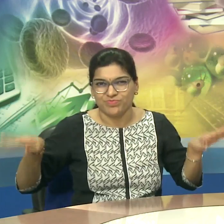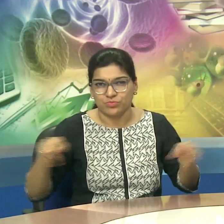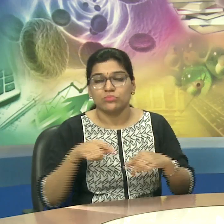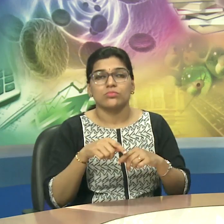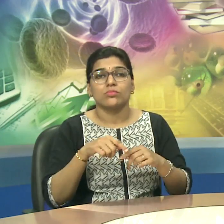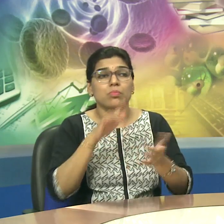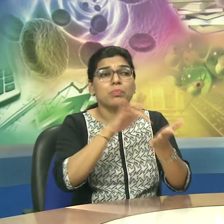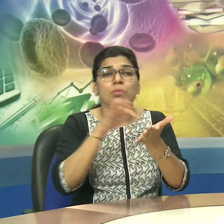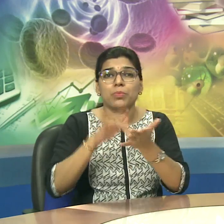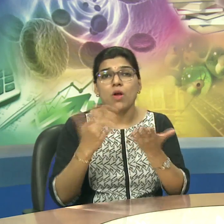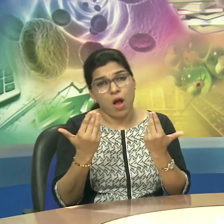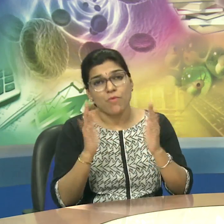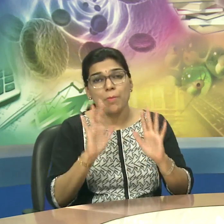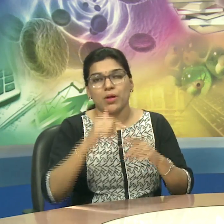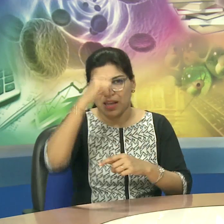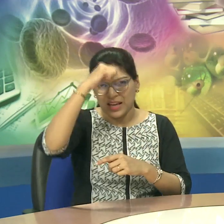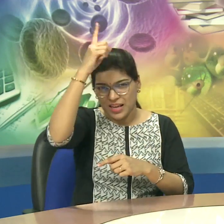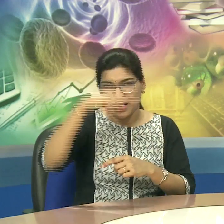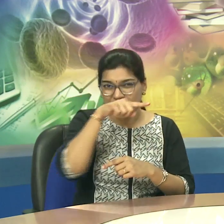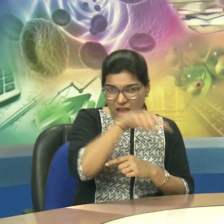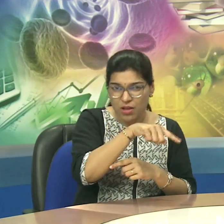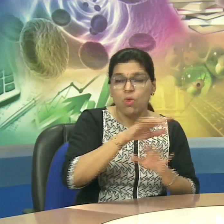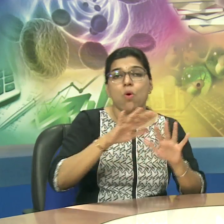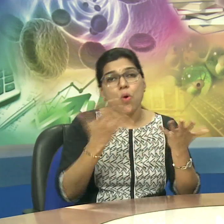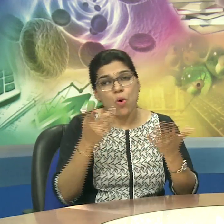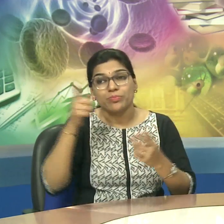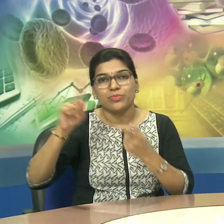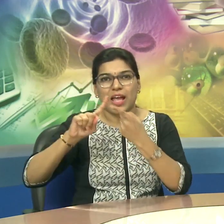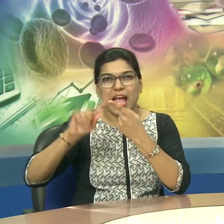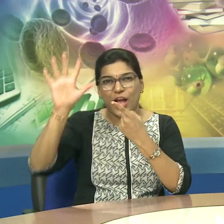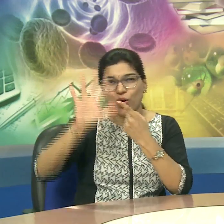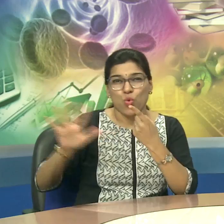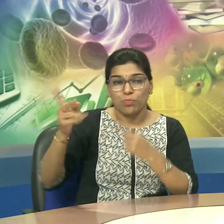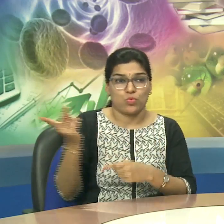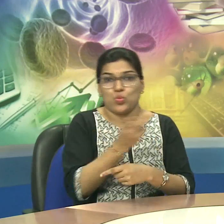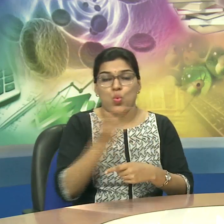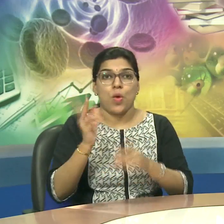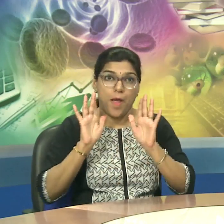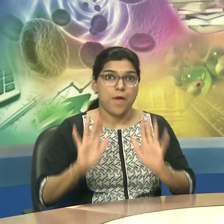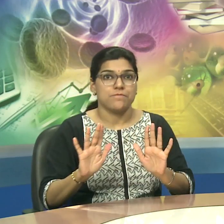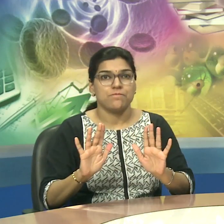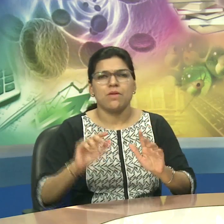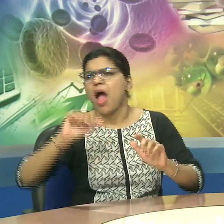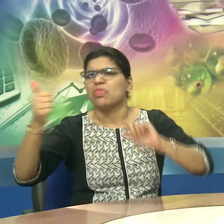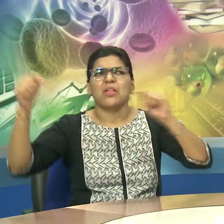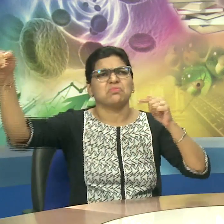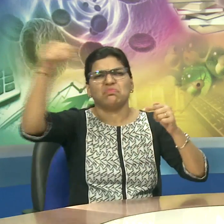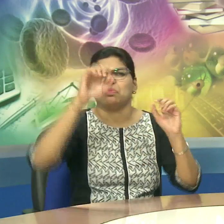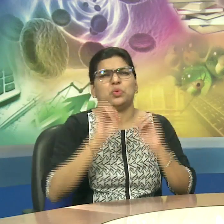almost everyone from India and also from Europe, they used to